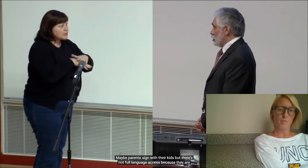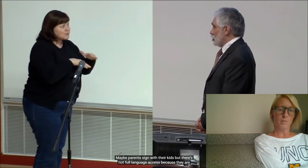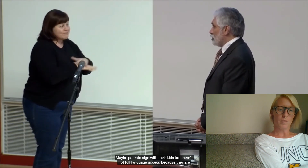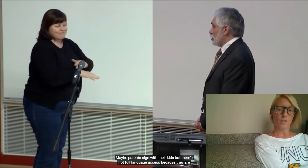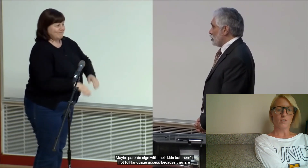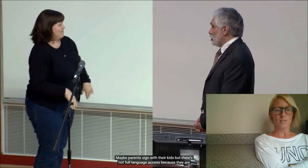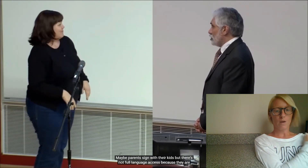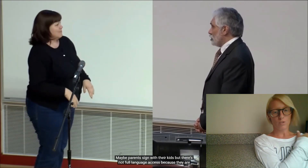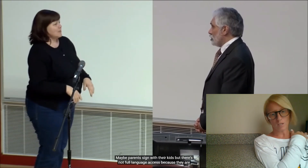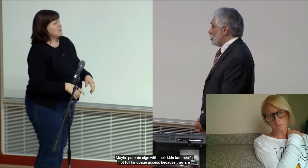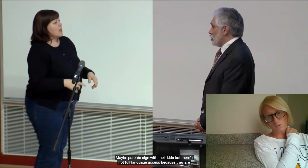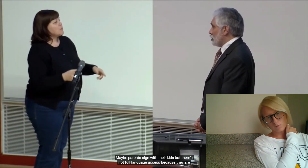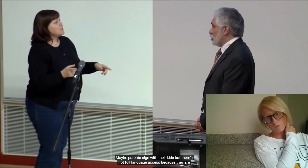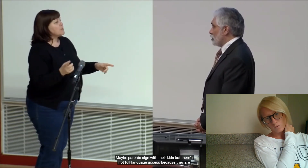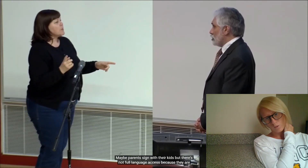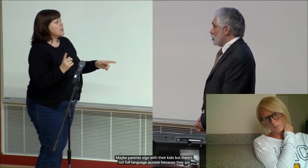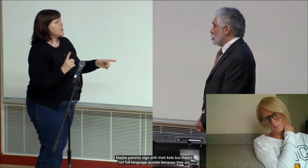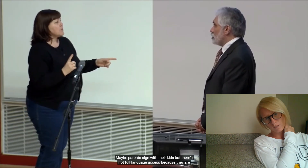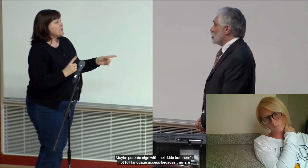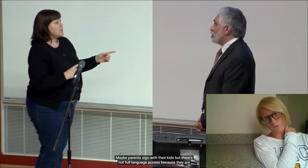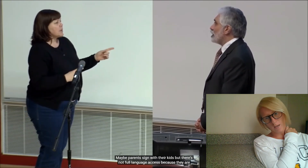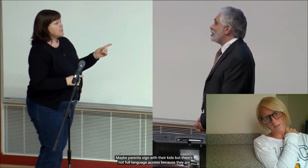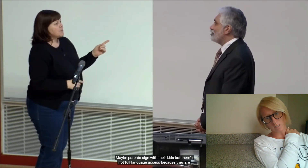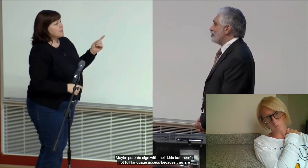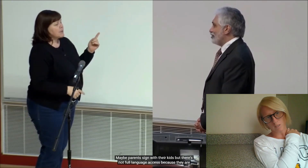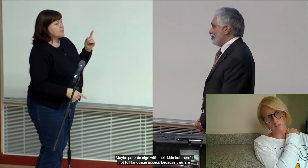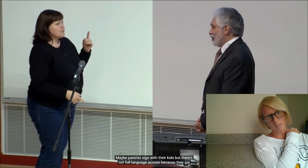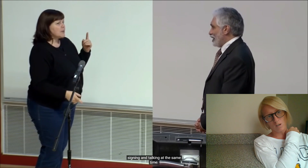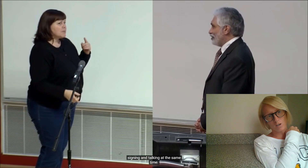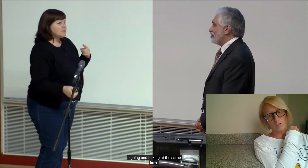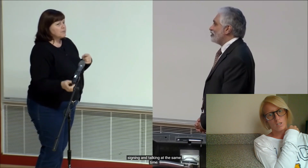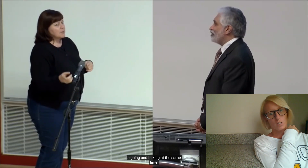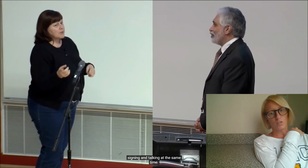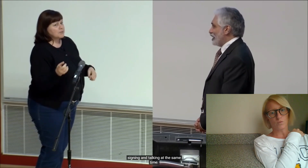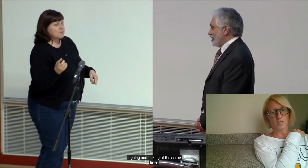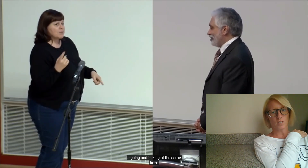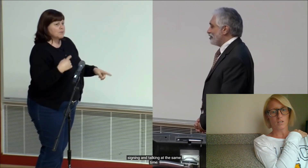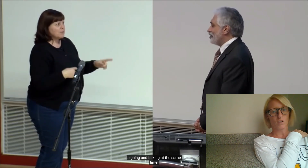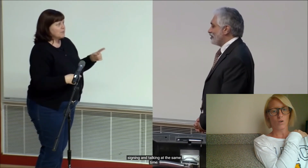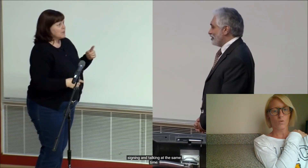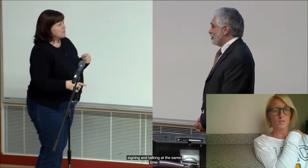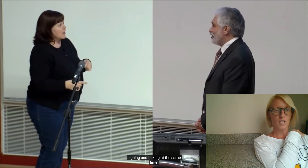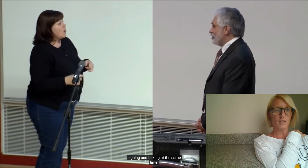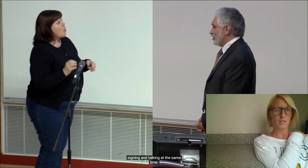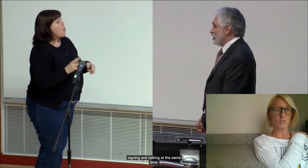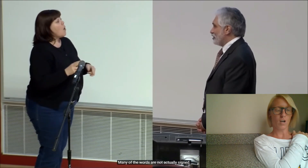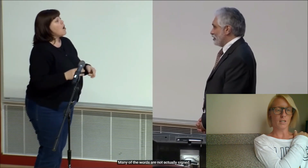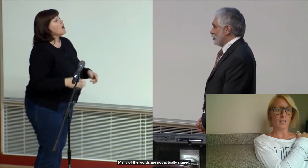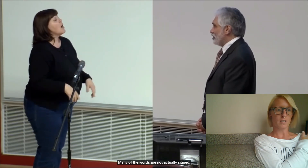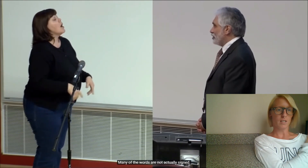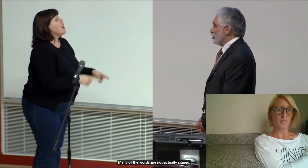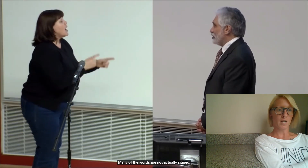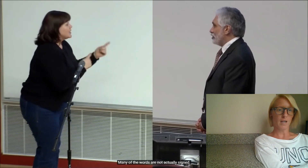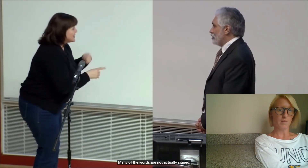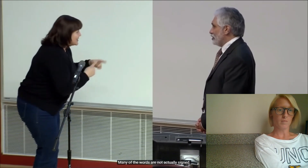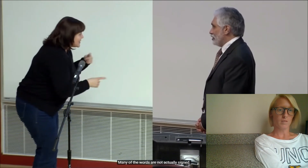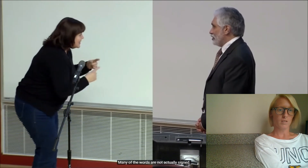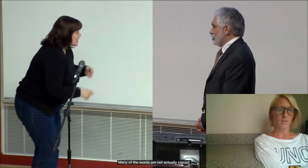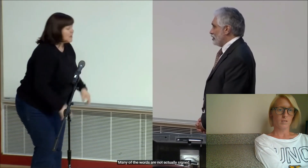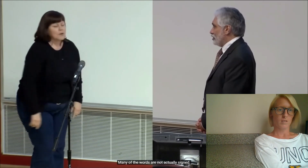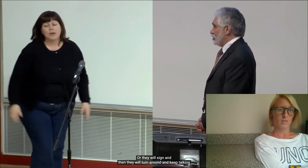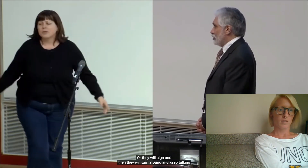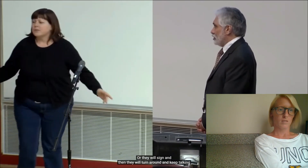parents sign with their parents can sign with kids, their but kids, there's not full language access because they're signing and talking at the same time. home signing, Many of the talking at the words are same not time.